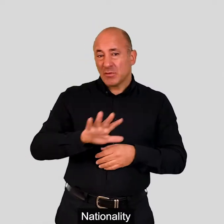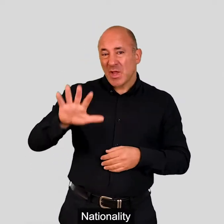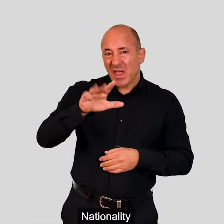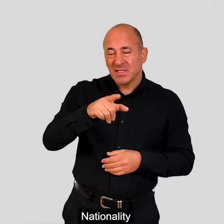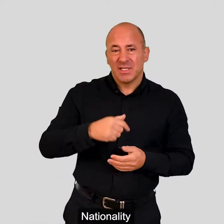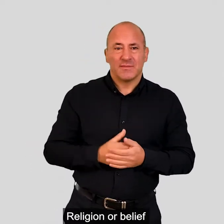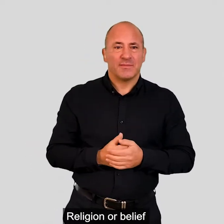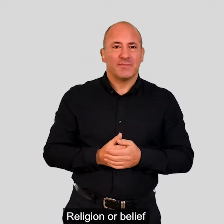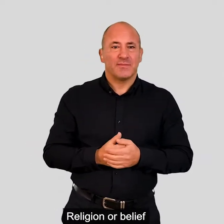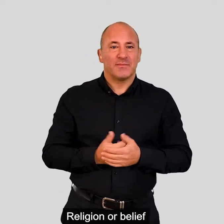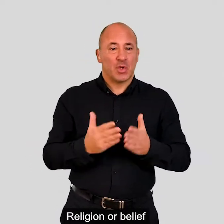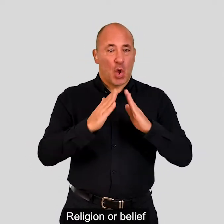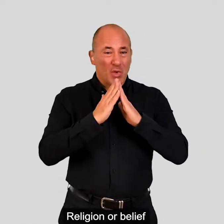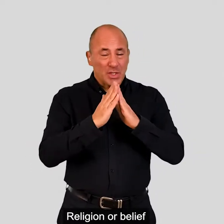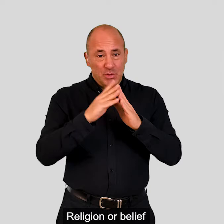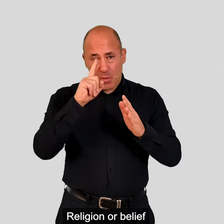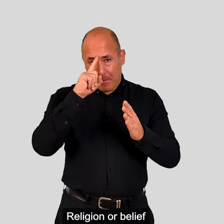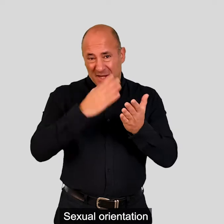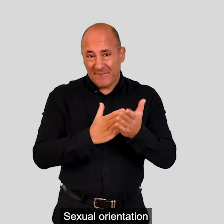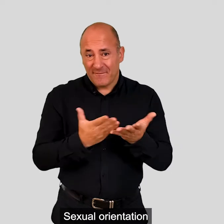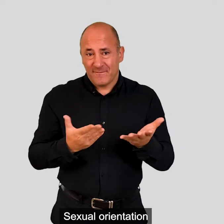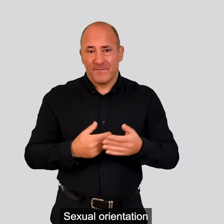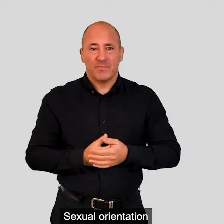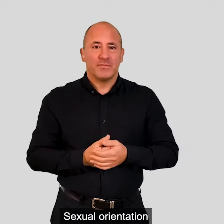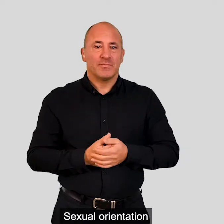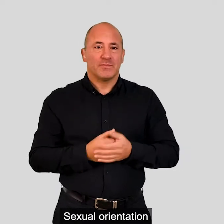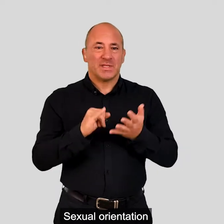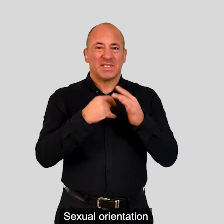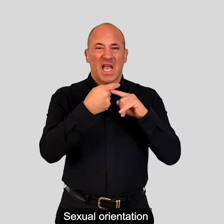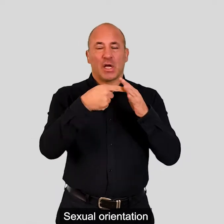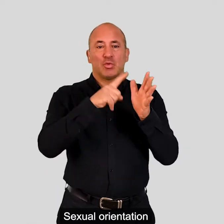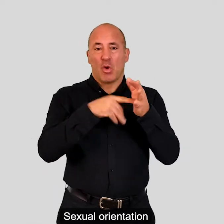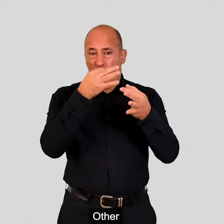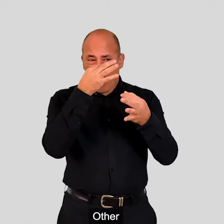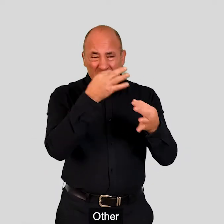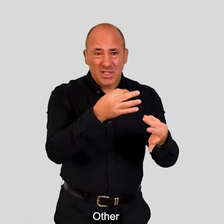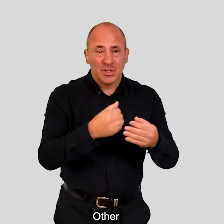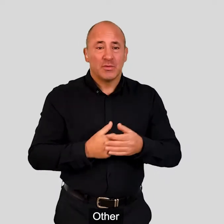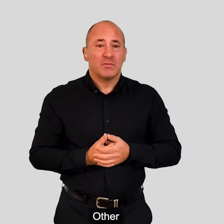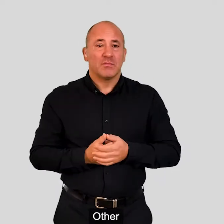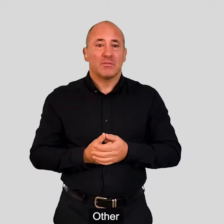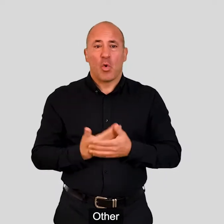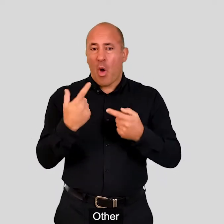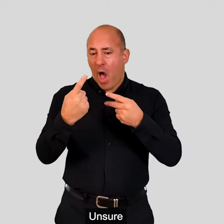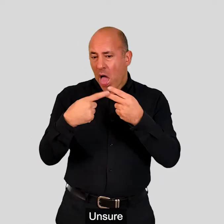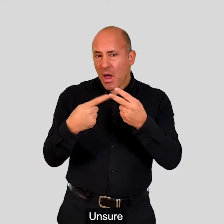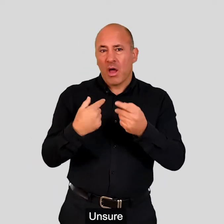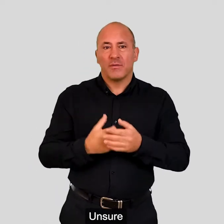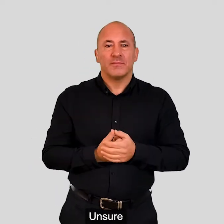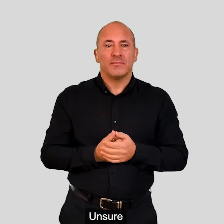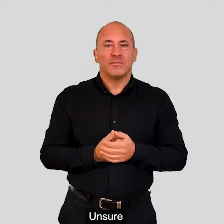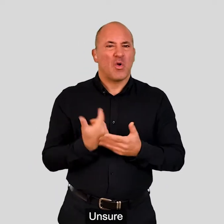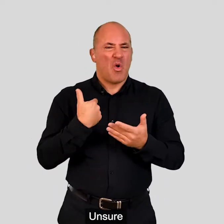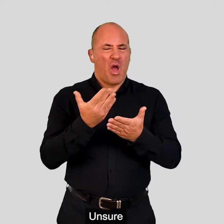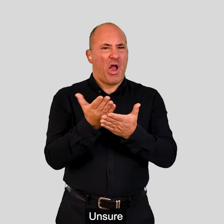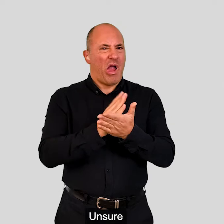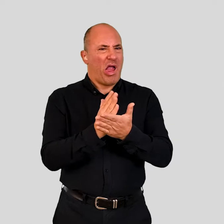nationality, religion or belief, sexual orientation, other, unsure.